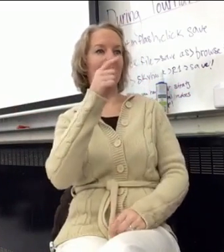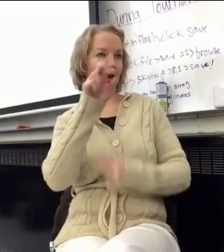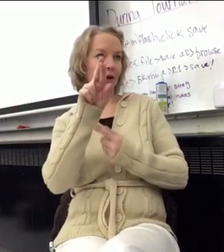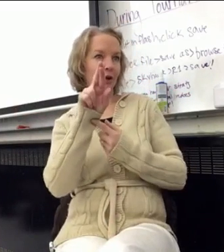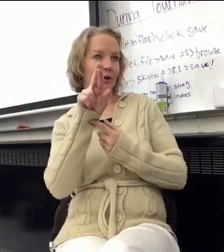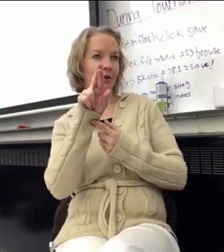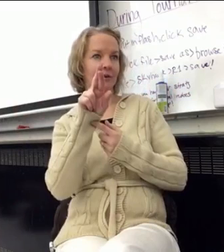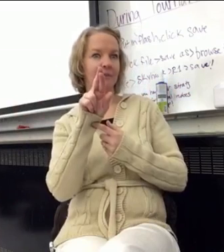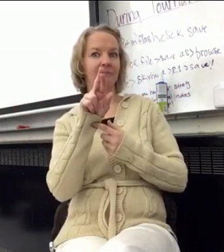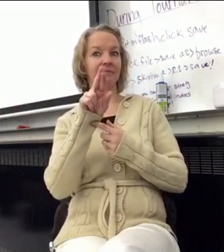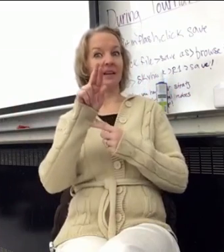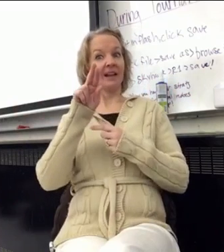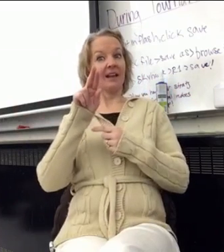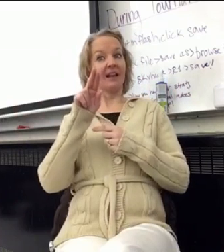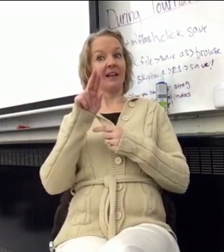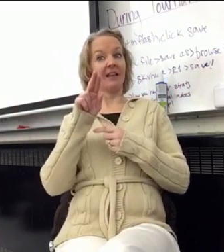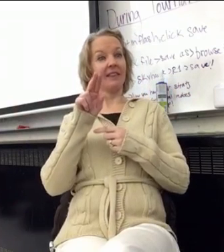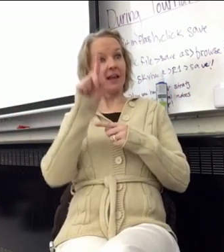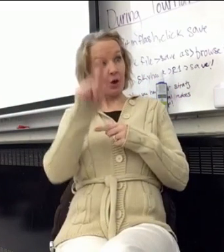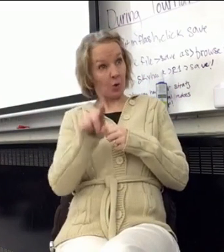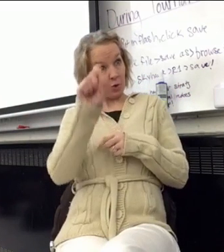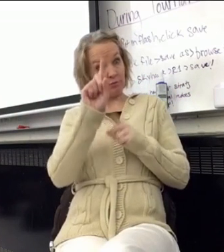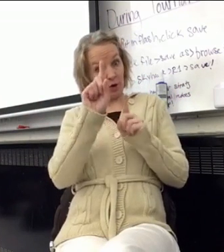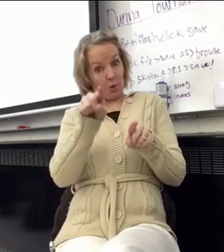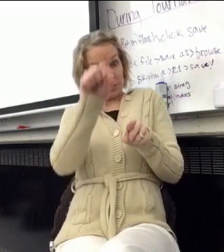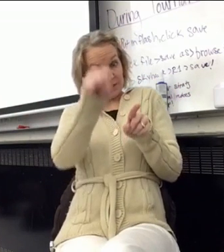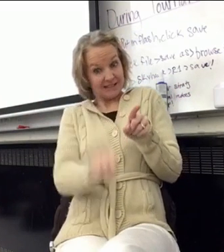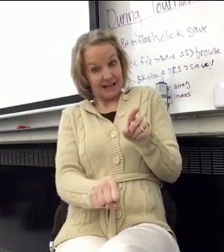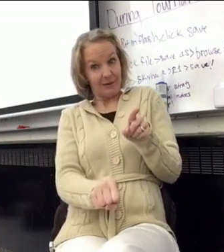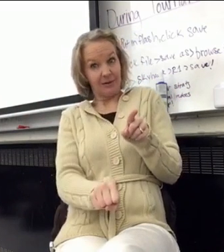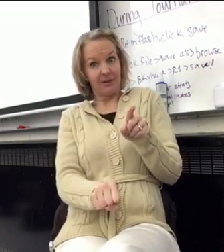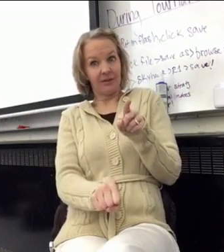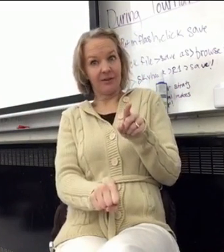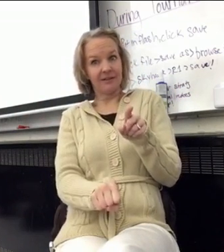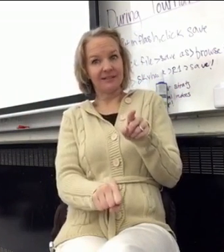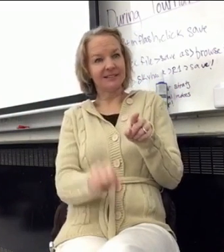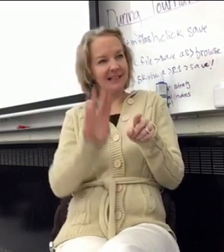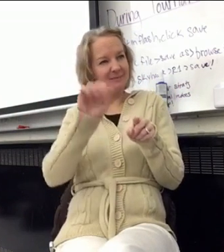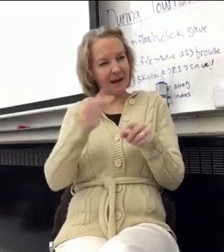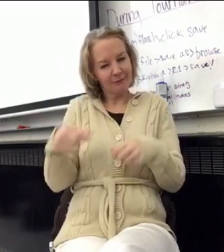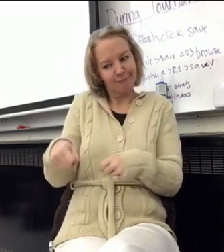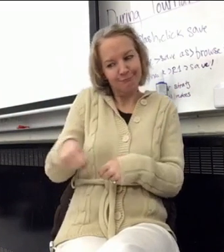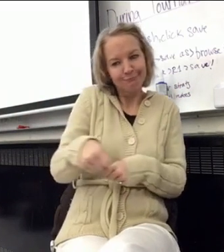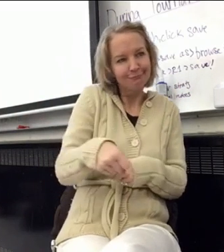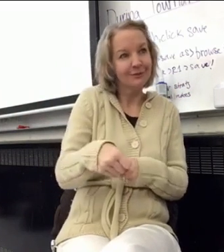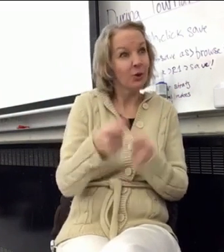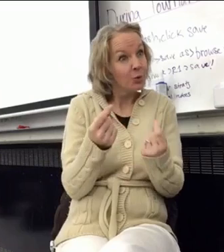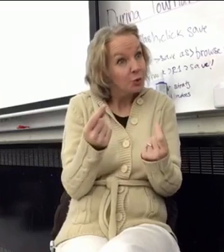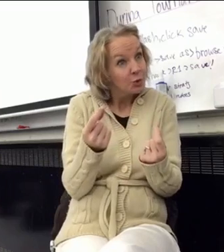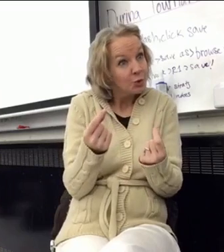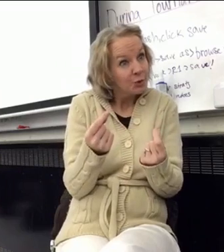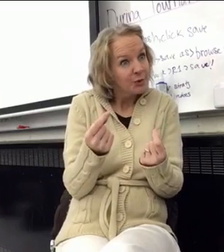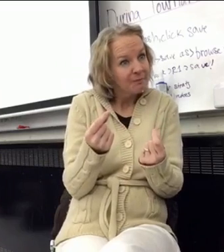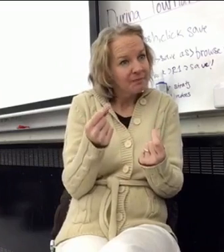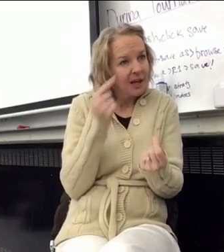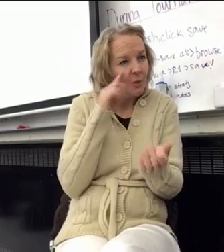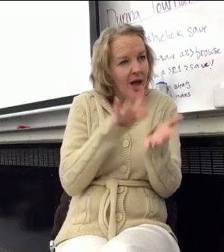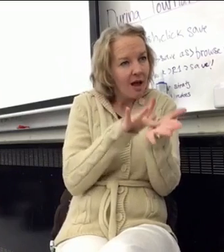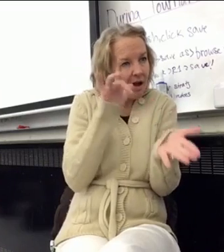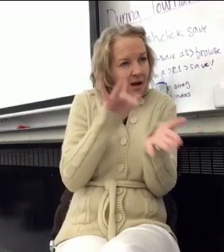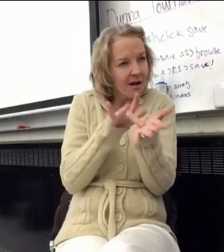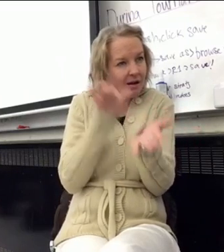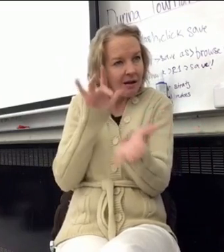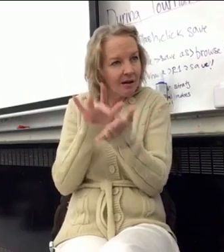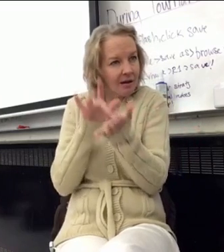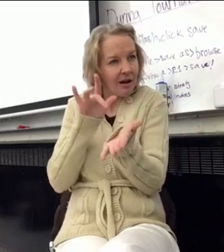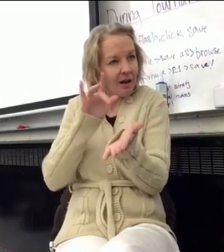and the carpetbagger is going to go down to the South with this little carpetbag right here. And here's basically what he's going to do. He's going to take advantage of all